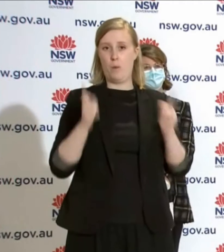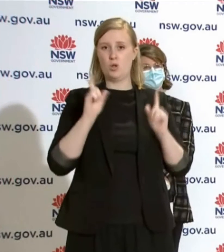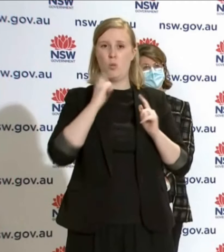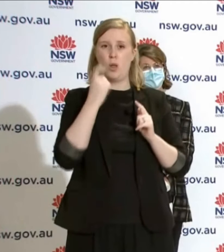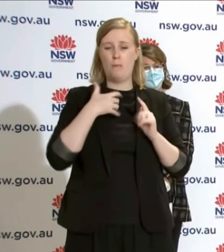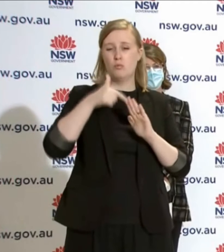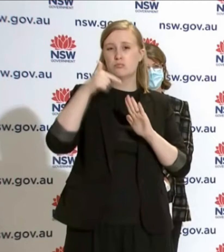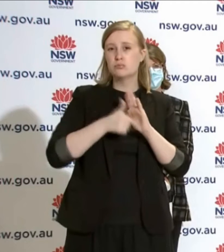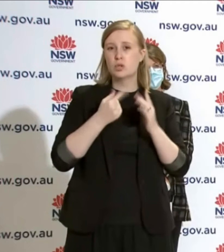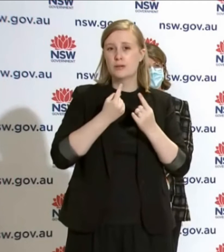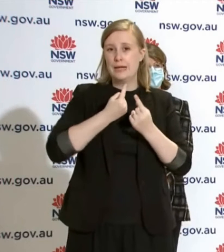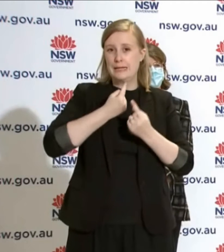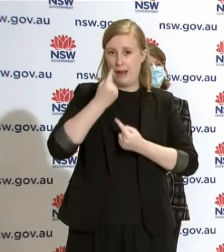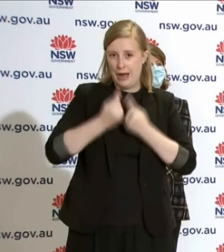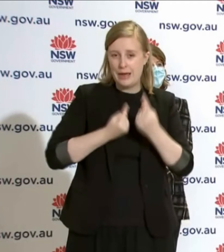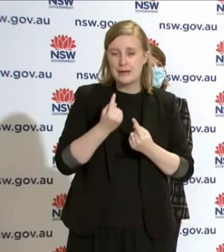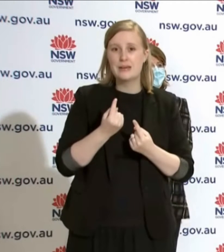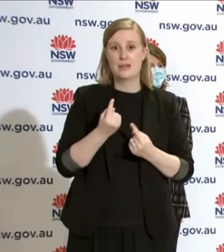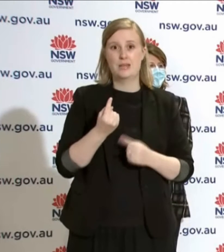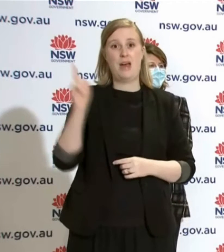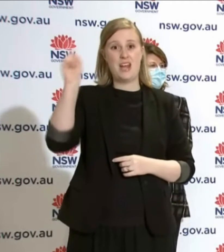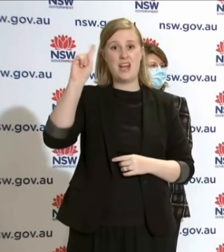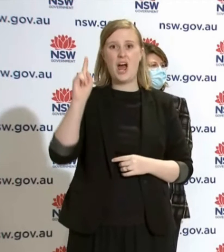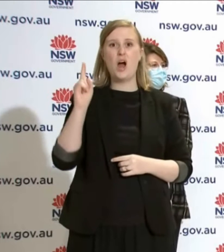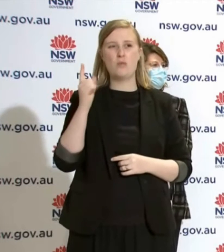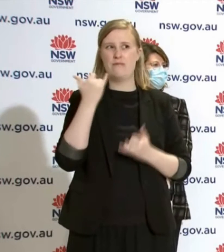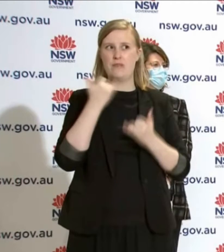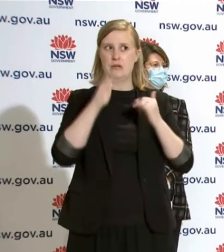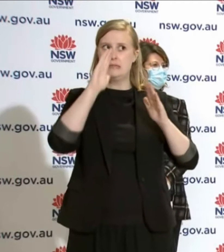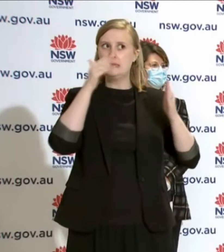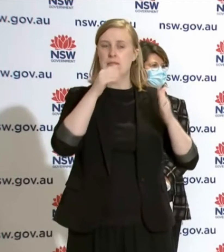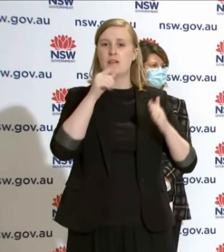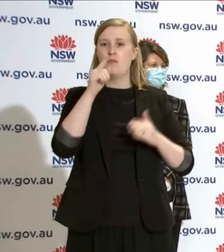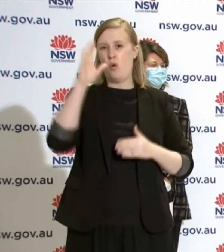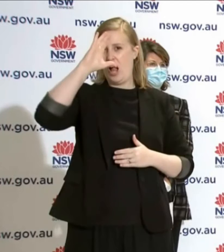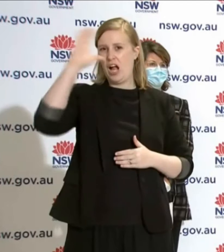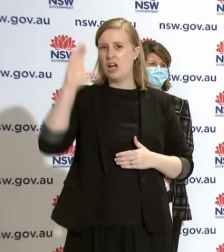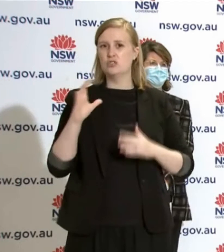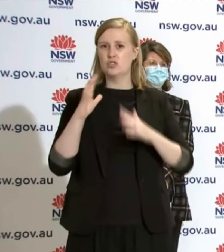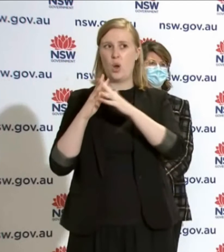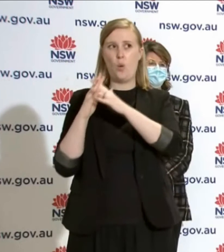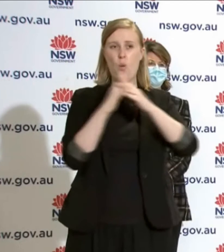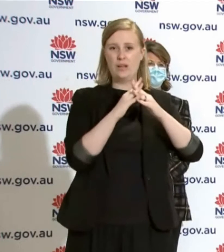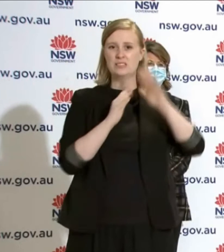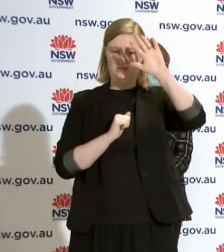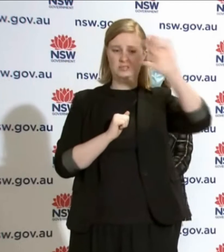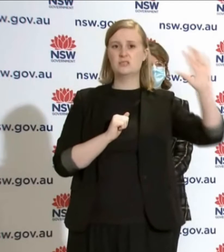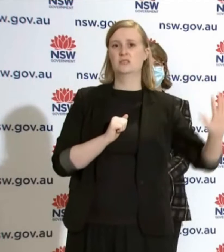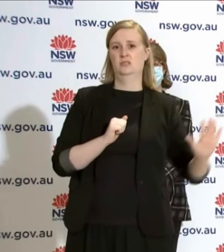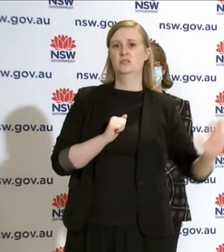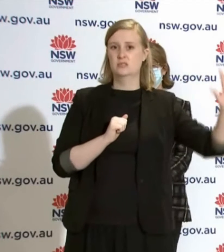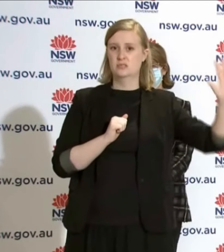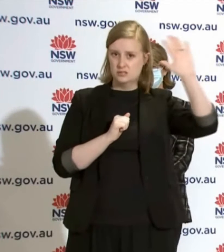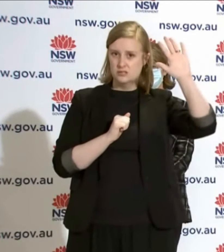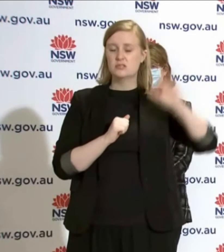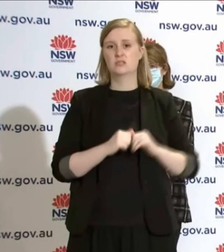detail, but clearly we have a strong focus on our communities in Far West and Western New South Wales. It is critical that those